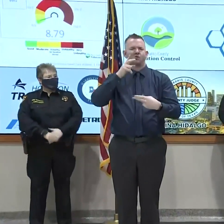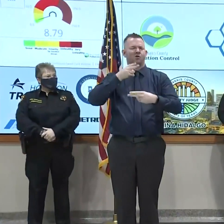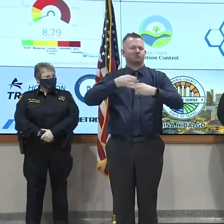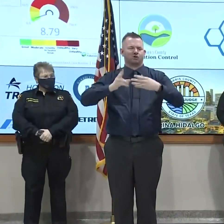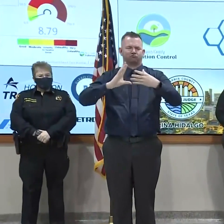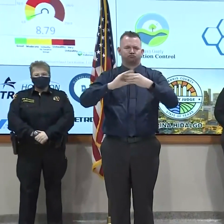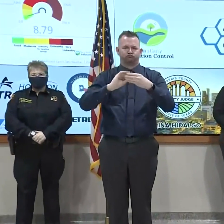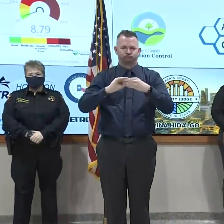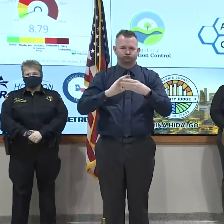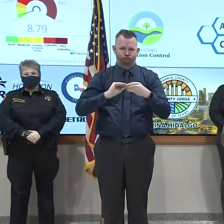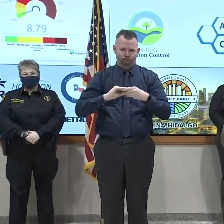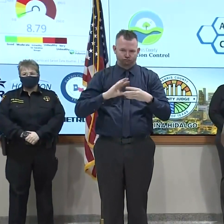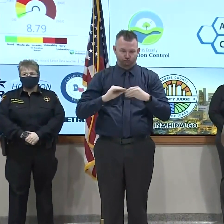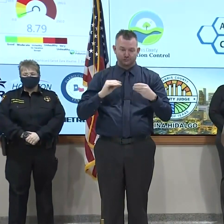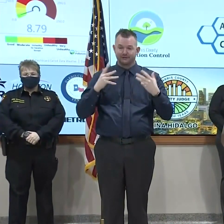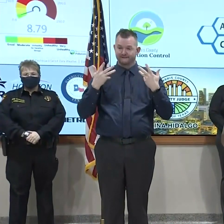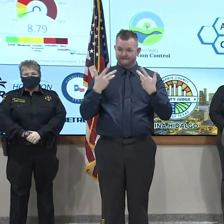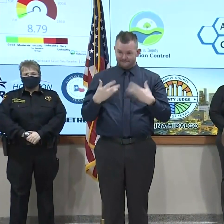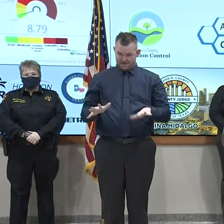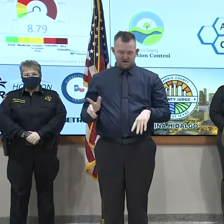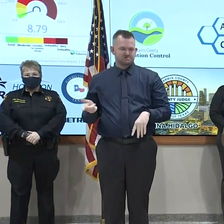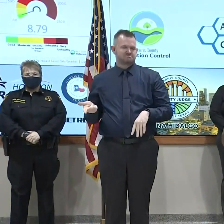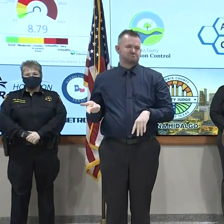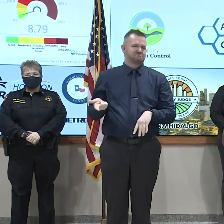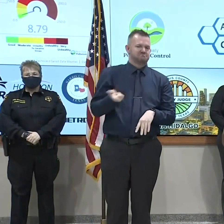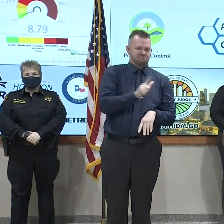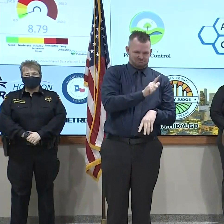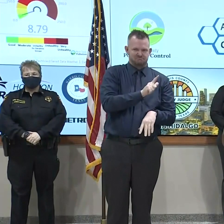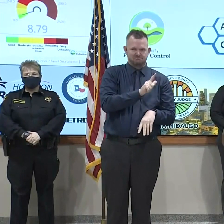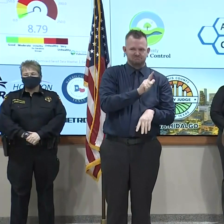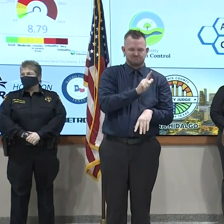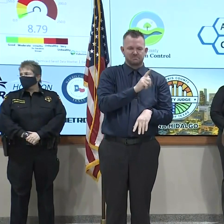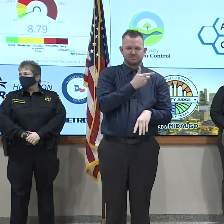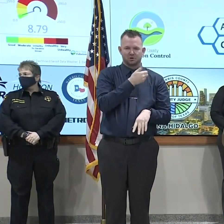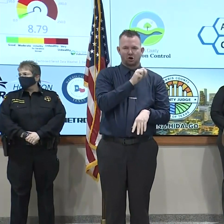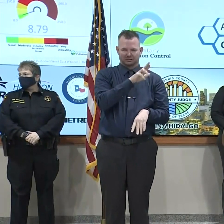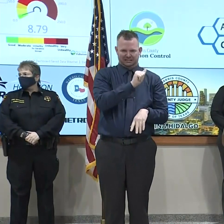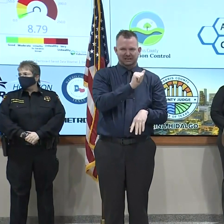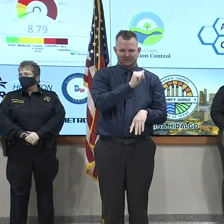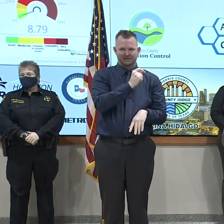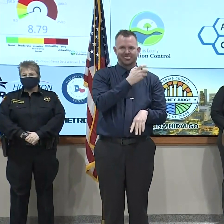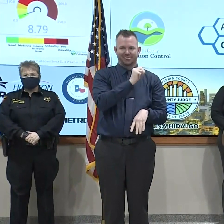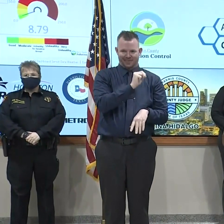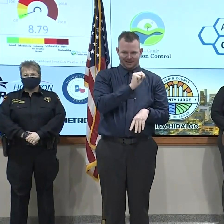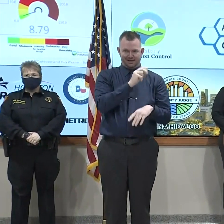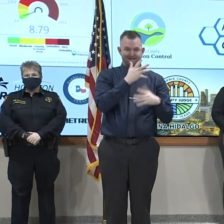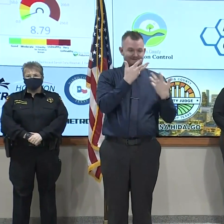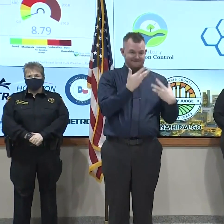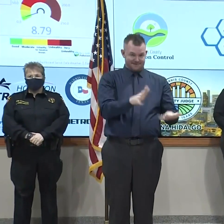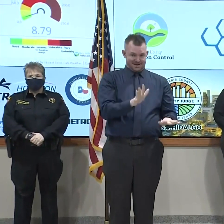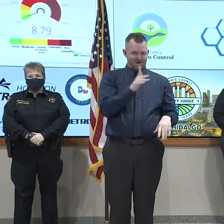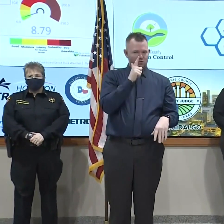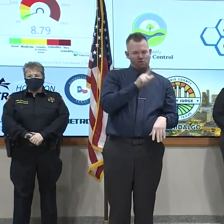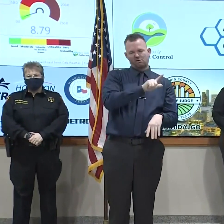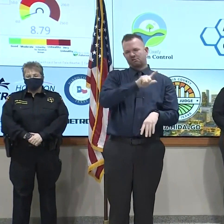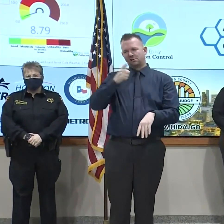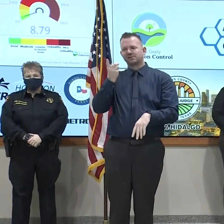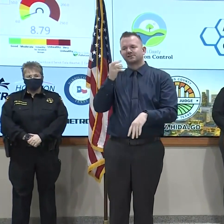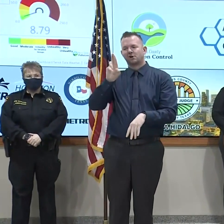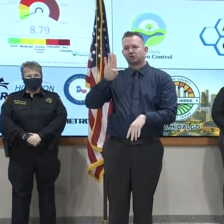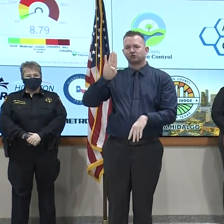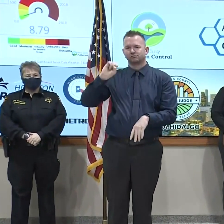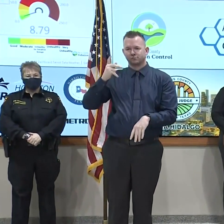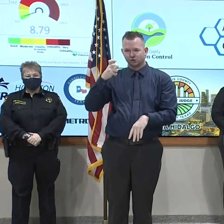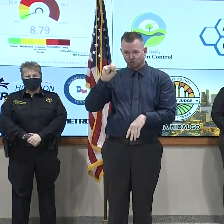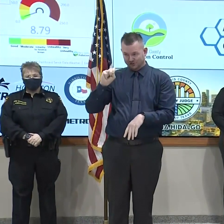speak. Then he will welcome Dr. Mustafa Beydoun from the Houston Advanced Research Center, followed by Dr. Latrice